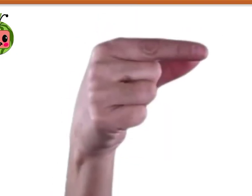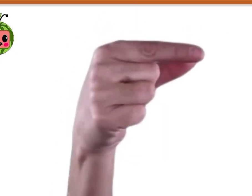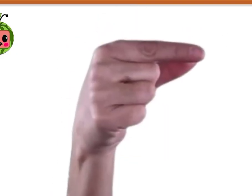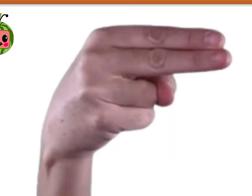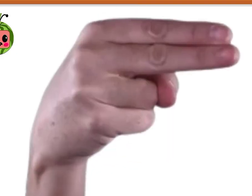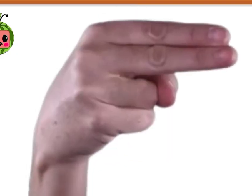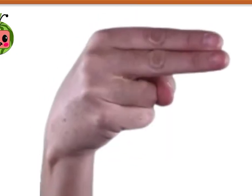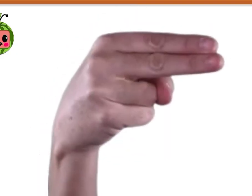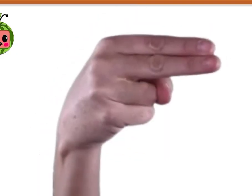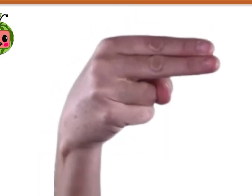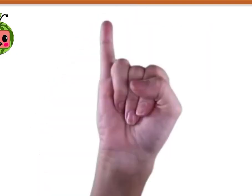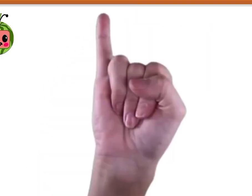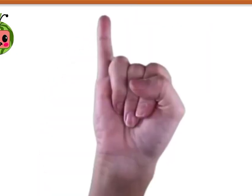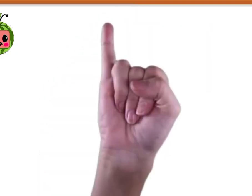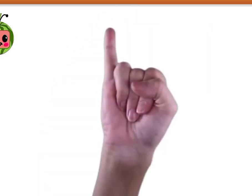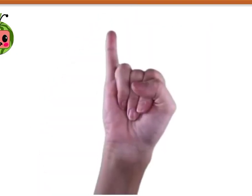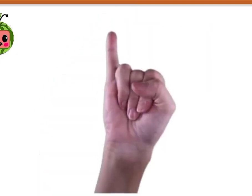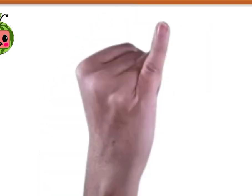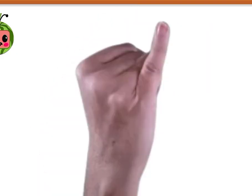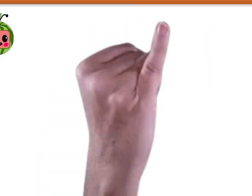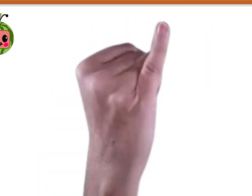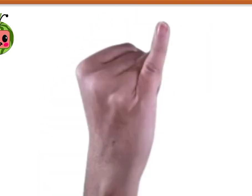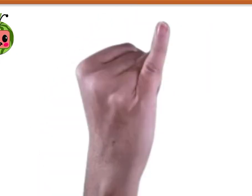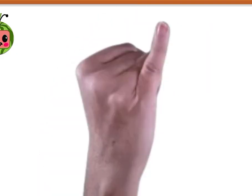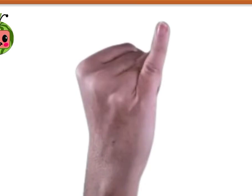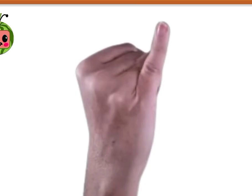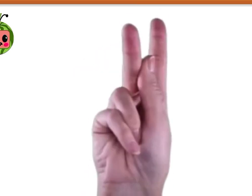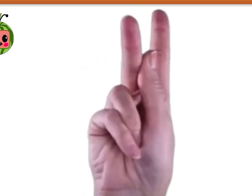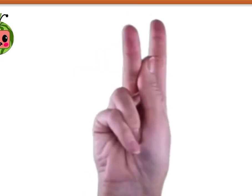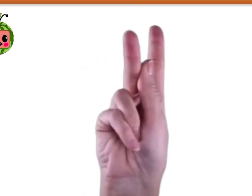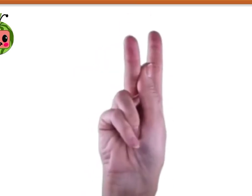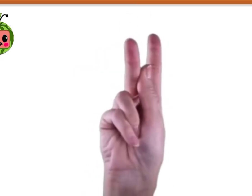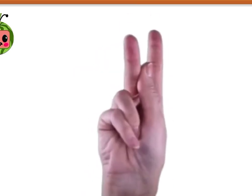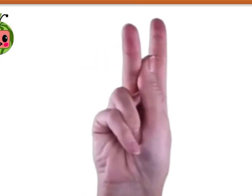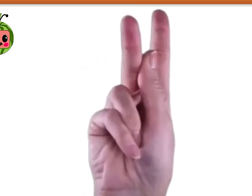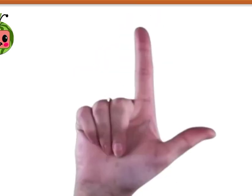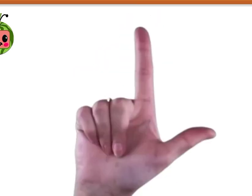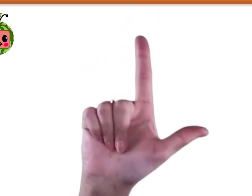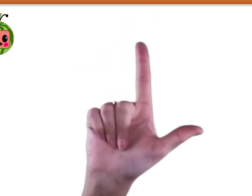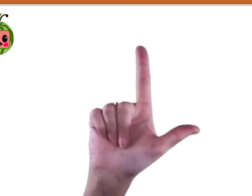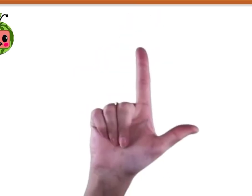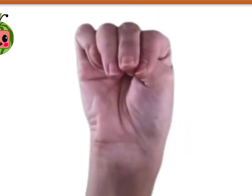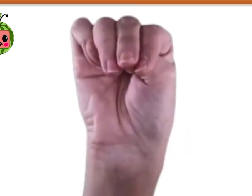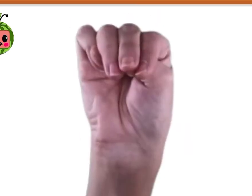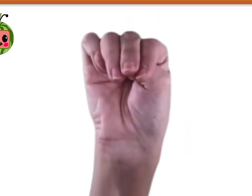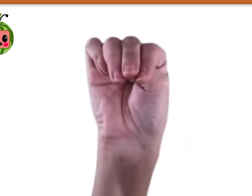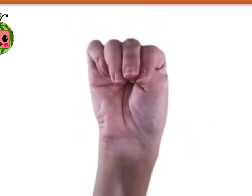H, I, J, K, L, M,